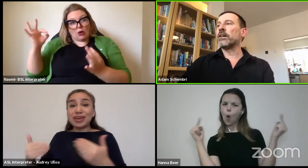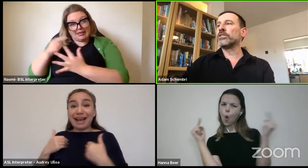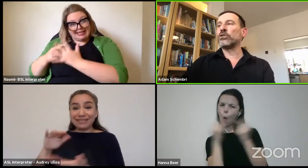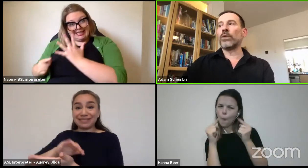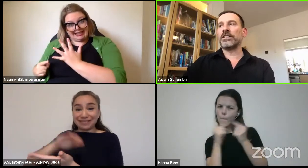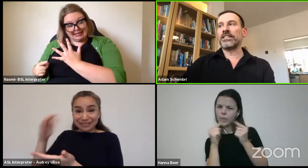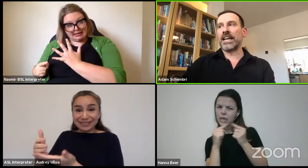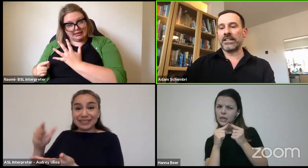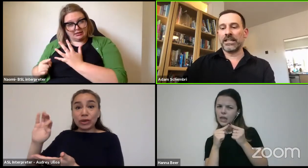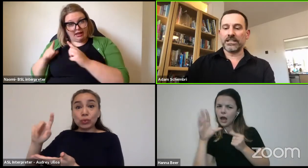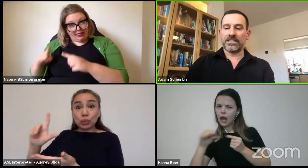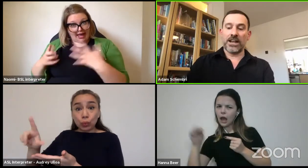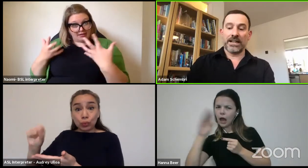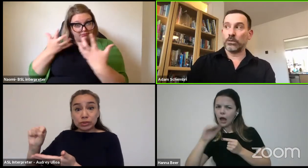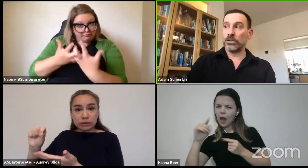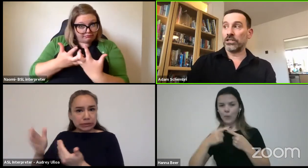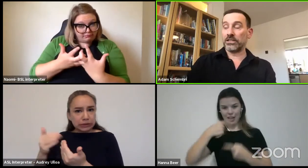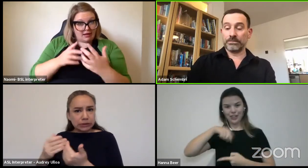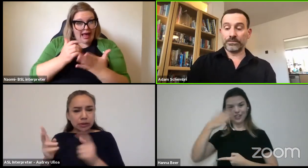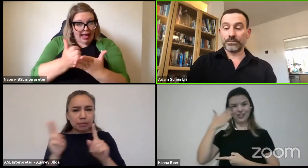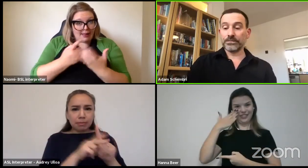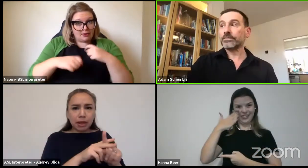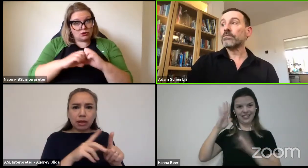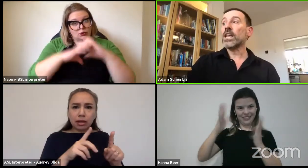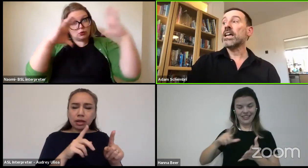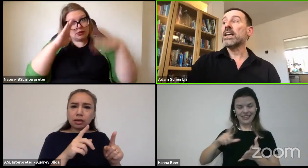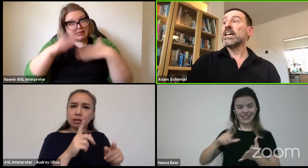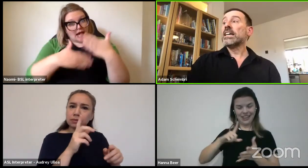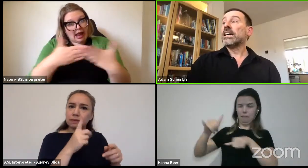it comes to understanding sign languages?